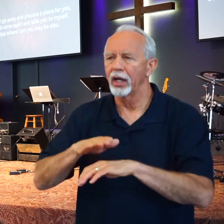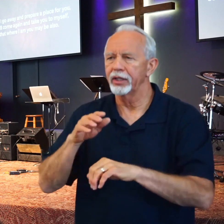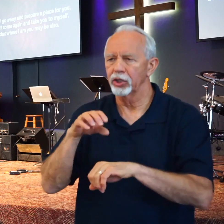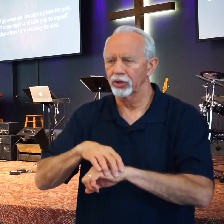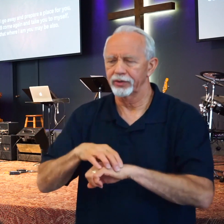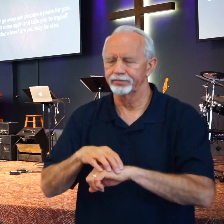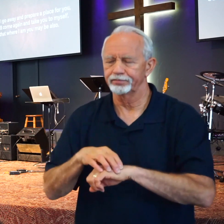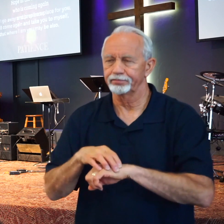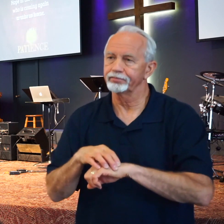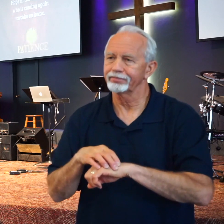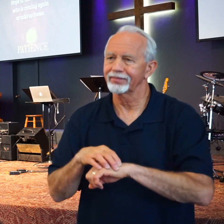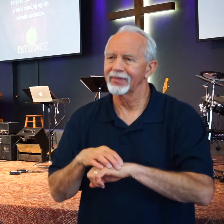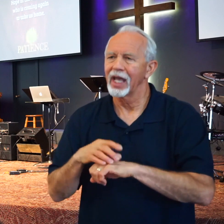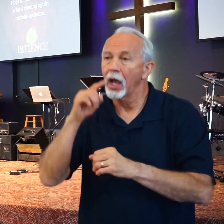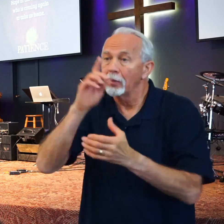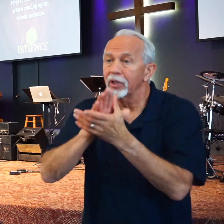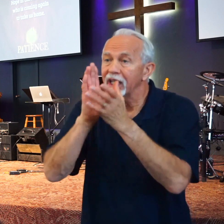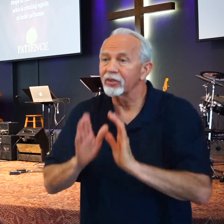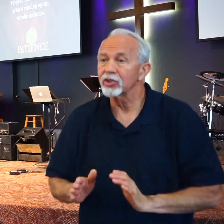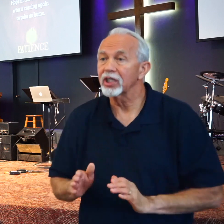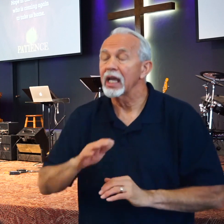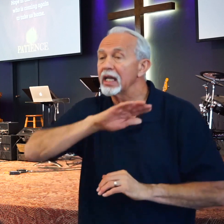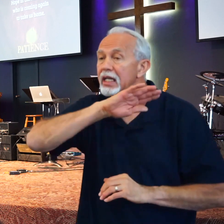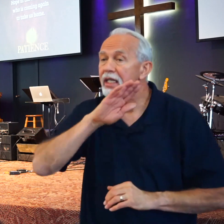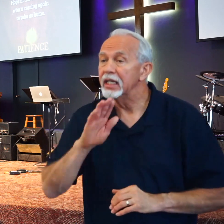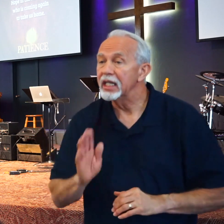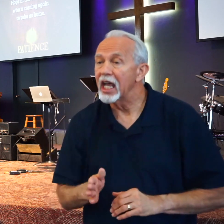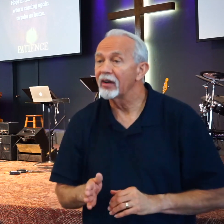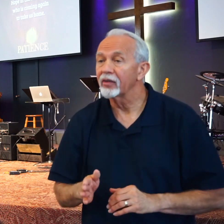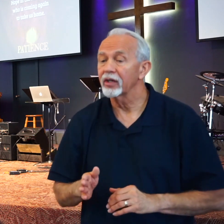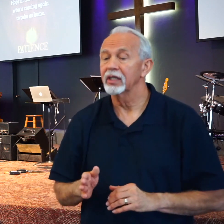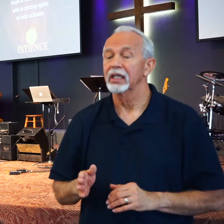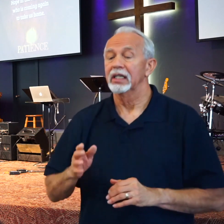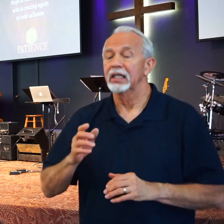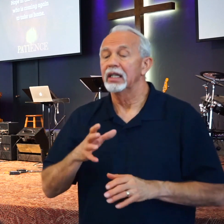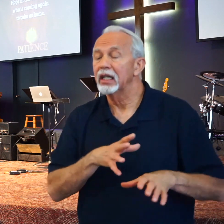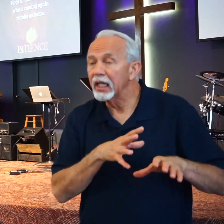thing. Believers never leave his side.